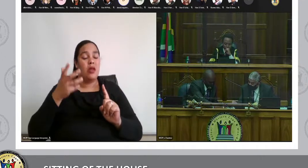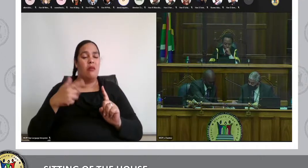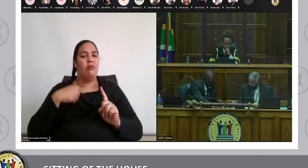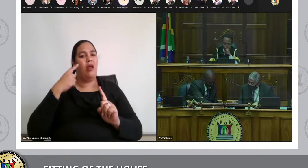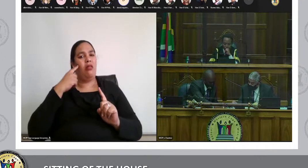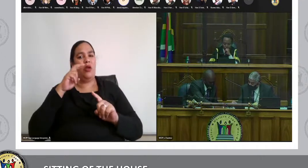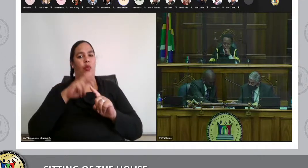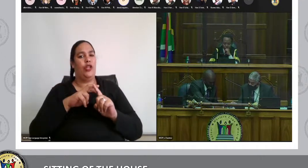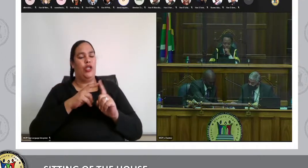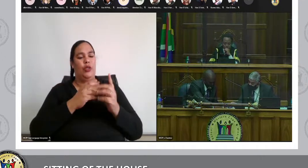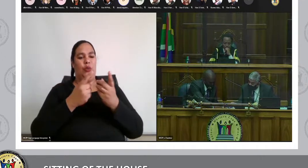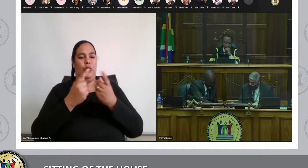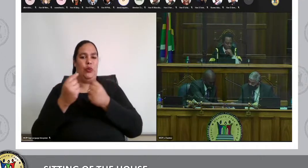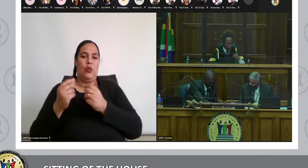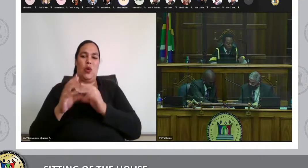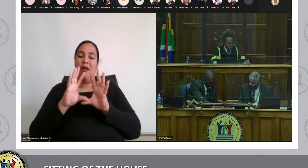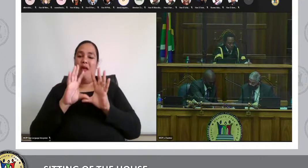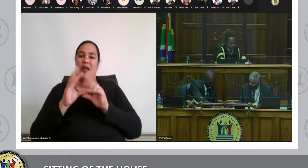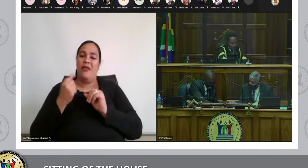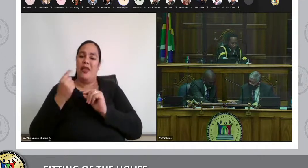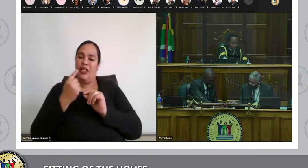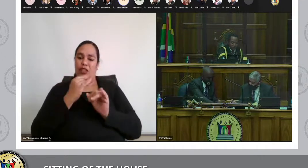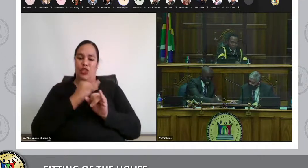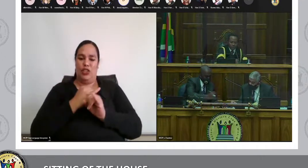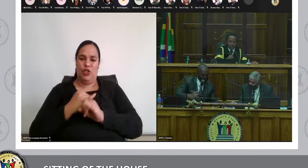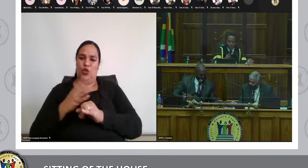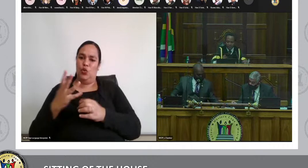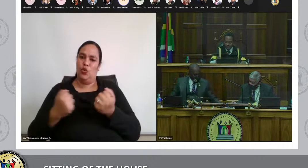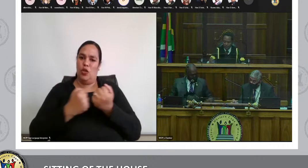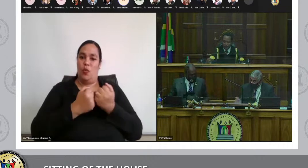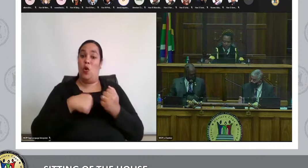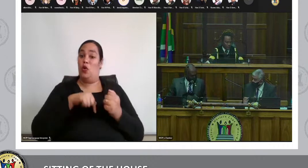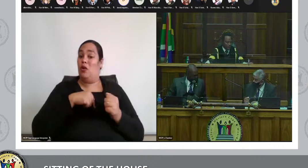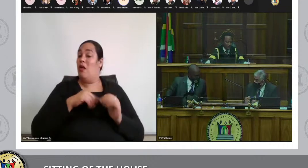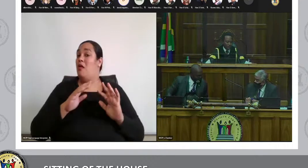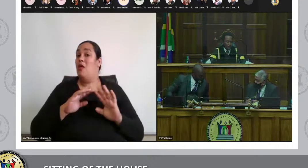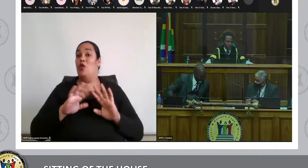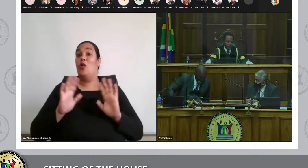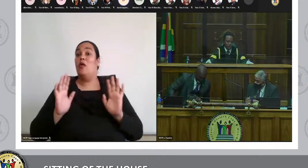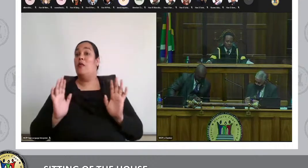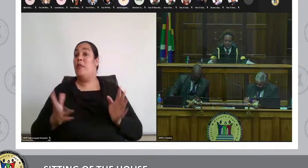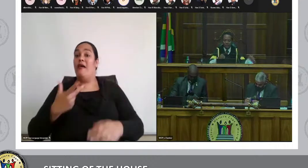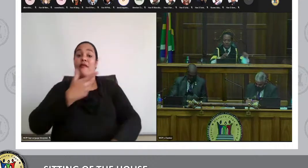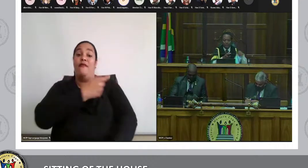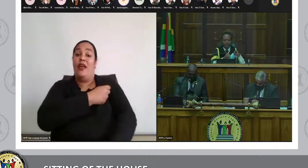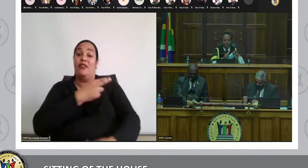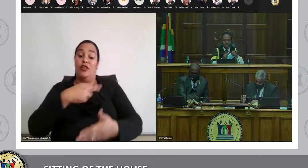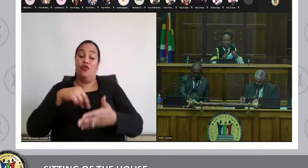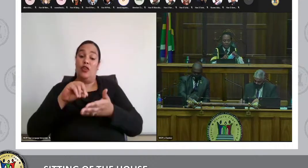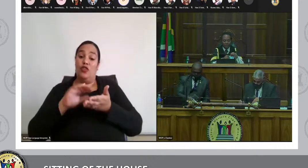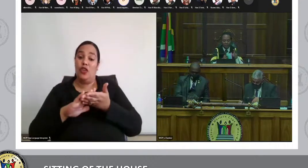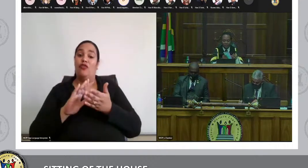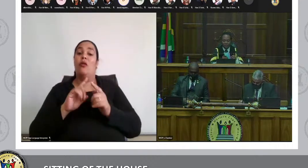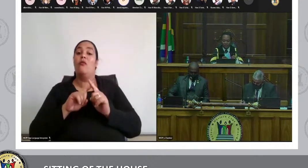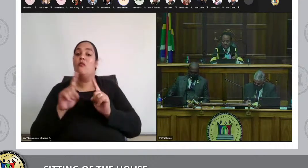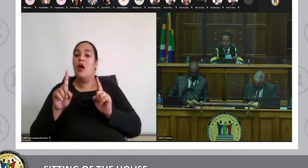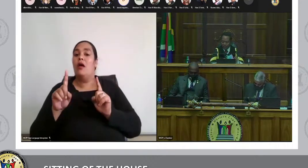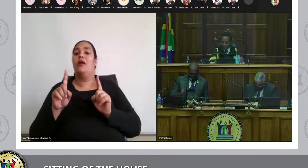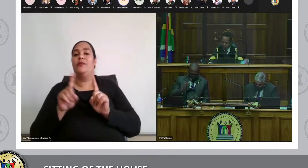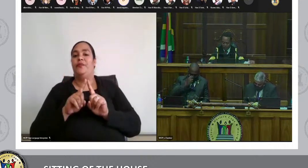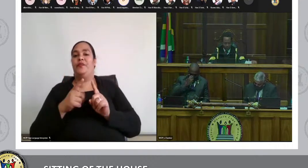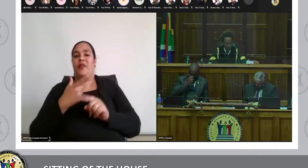have to mobilize every institution to support not only vaccine registration, but also